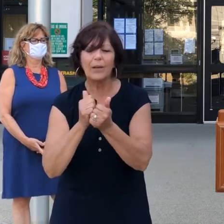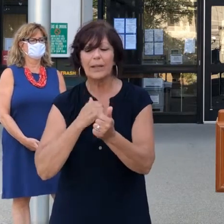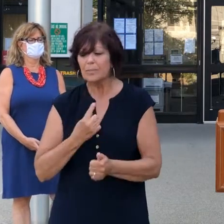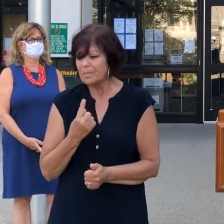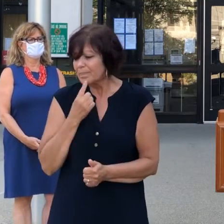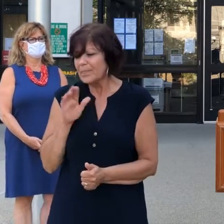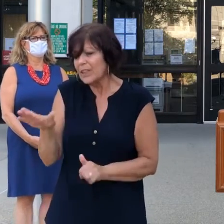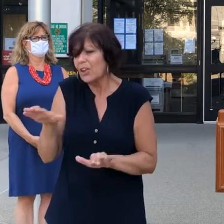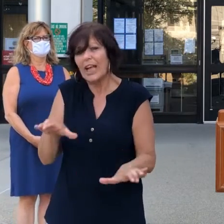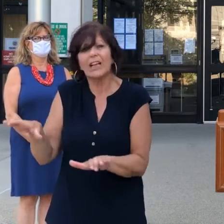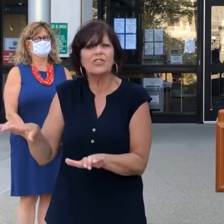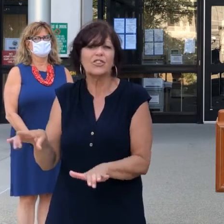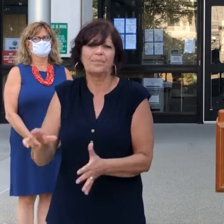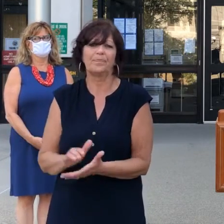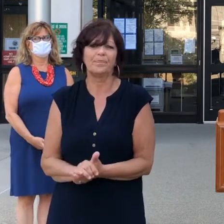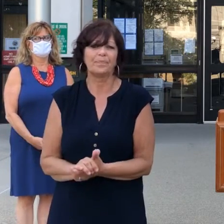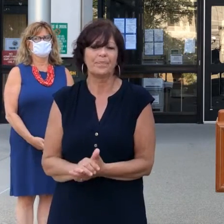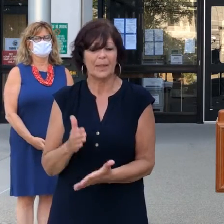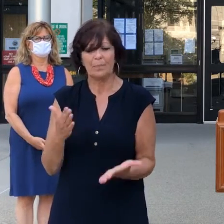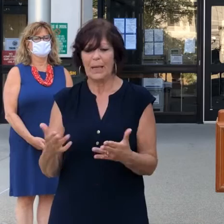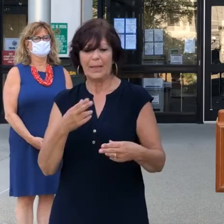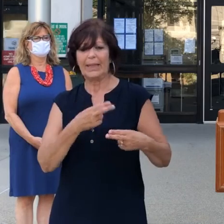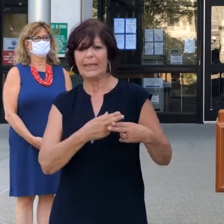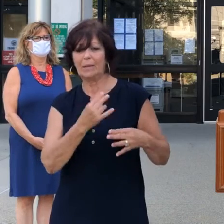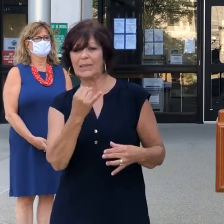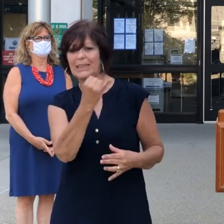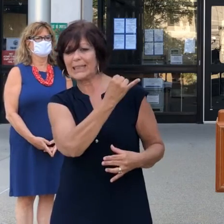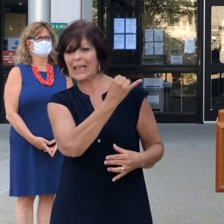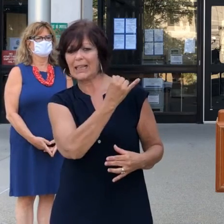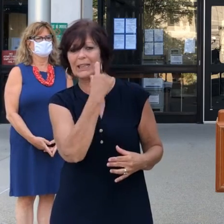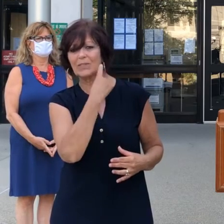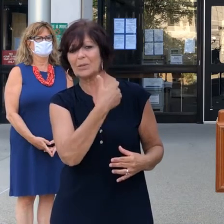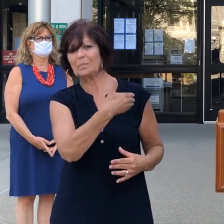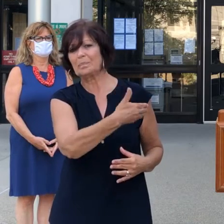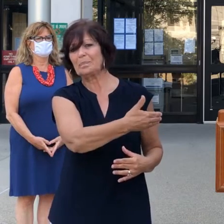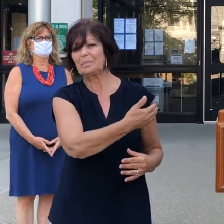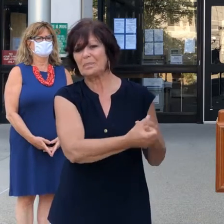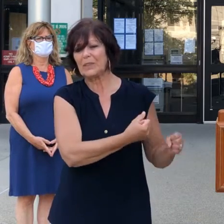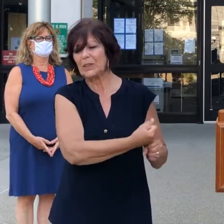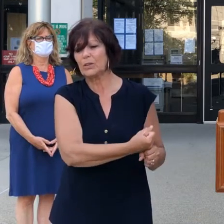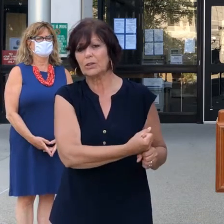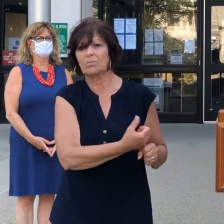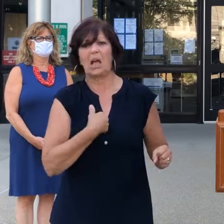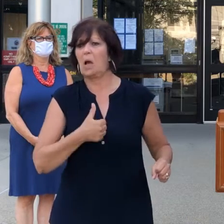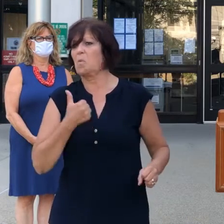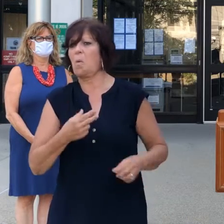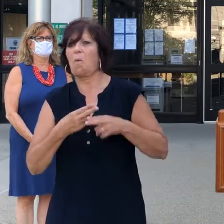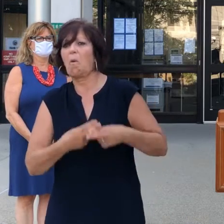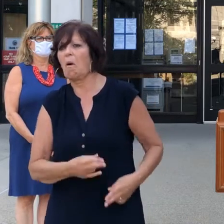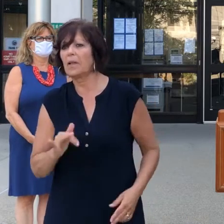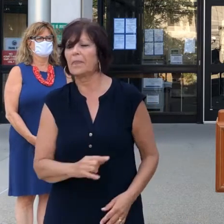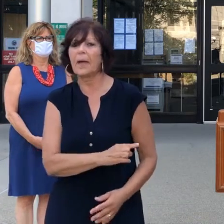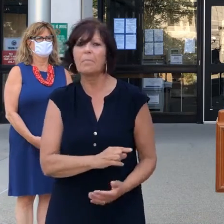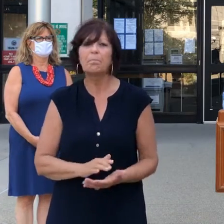actions. Maybe that name stays on the stadium for the next few years, but I'm not going to be calling it.